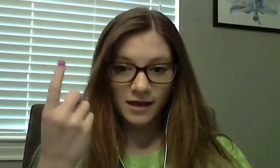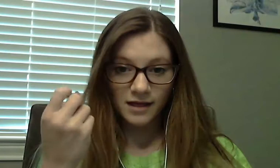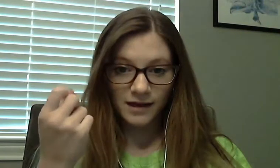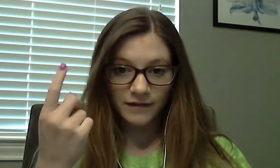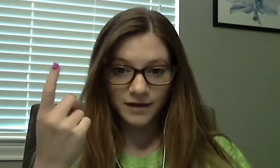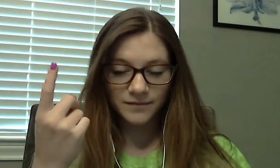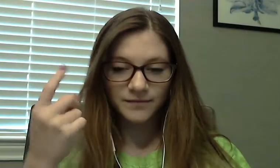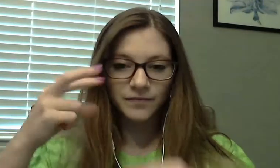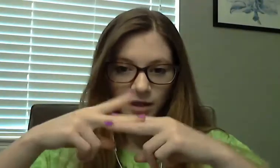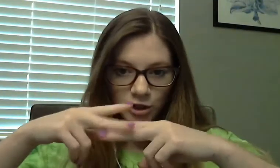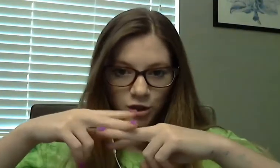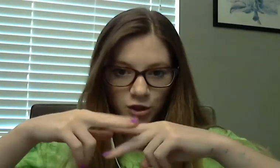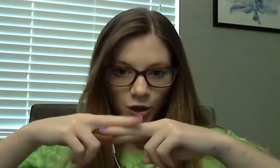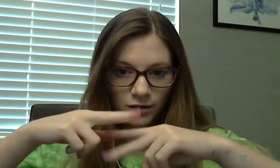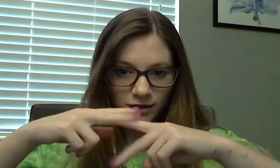11, salt.